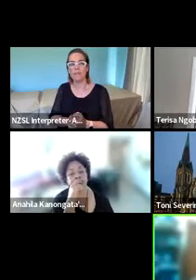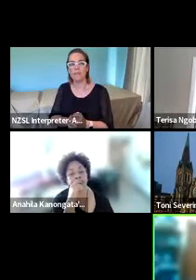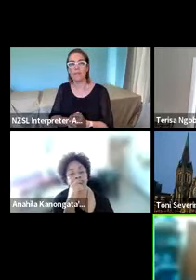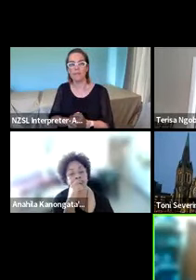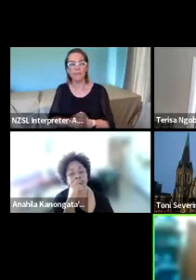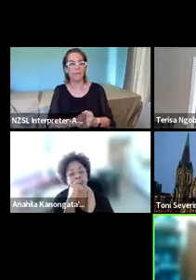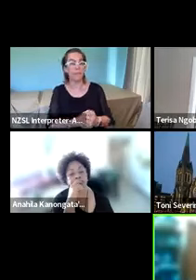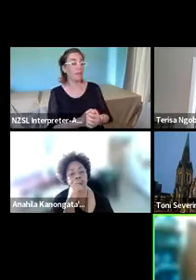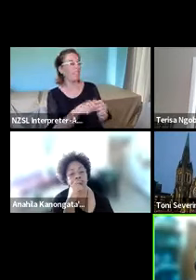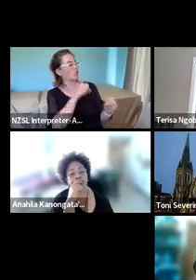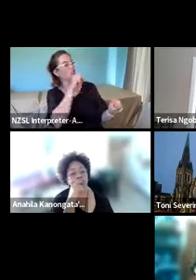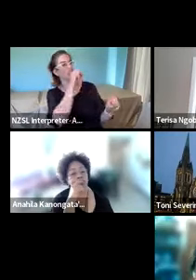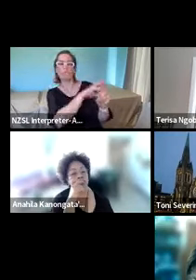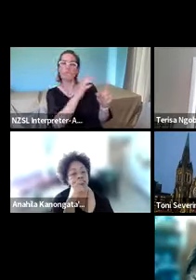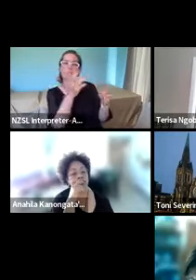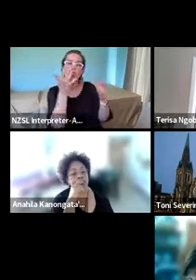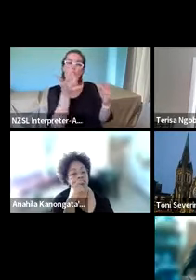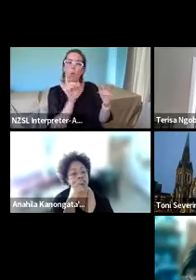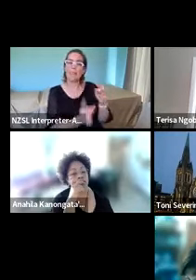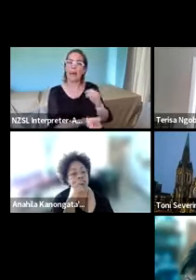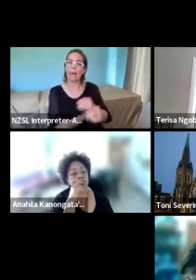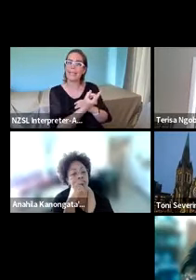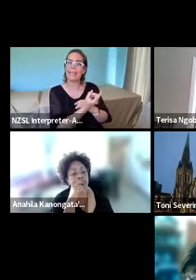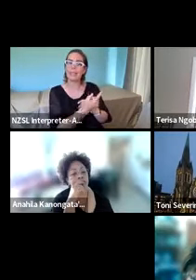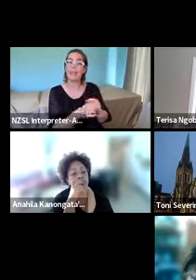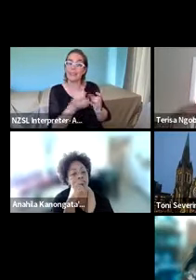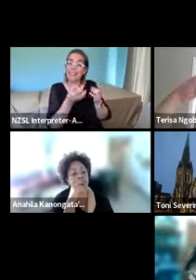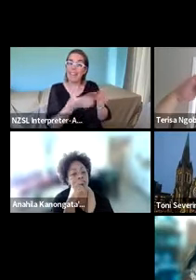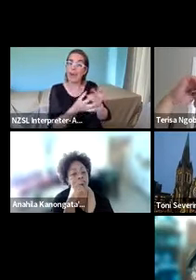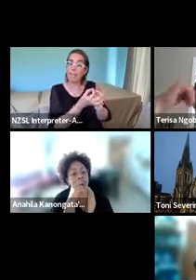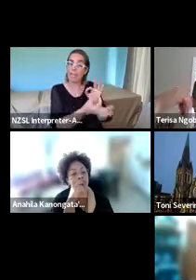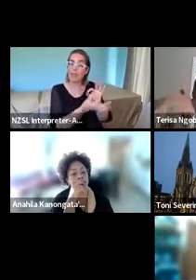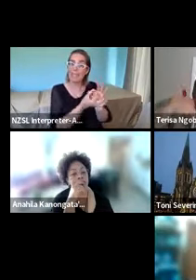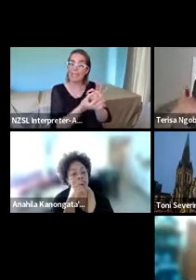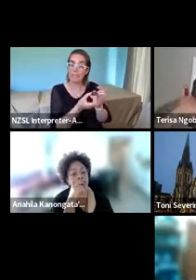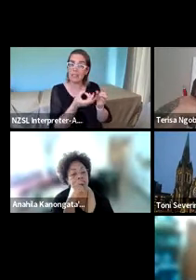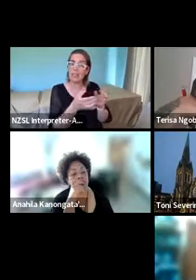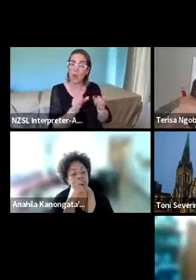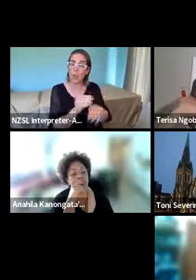shining a light on it. Yeah, and just start measuring it to start with.